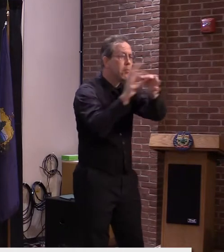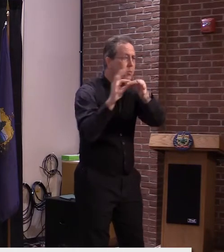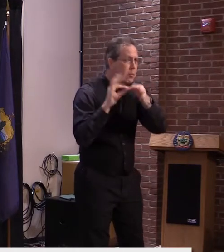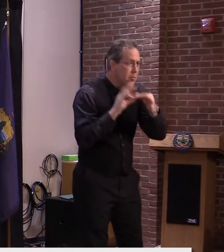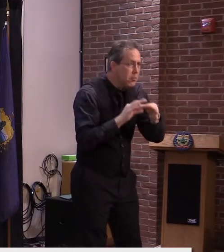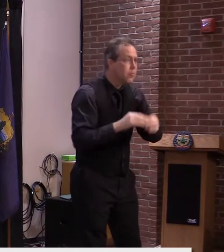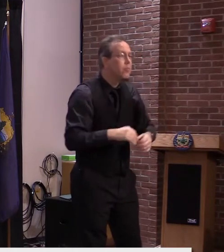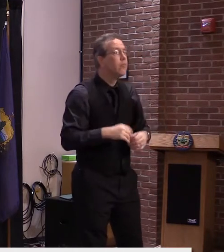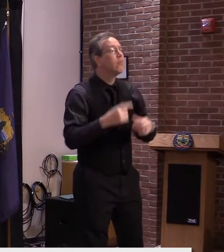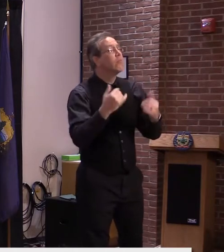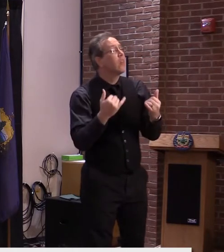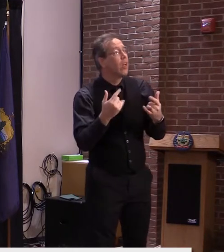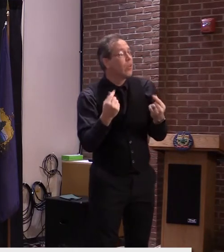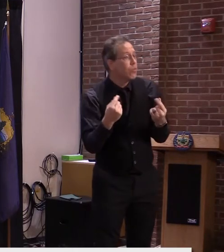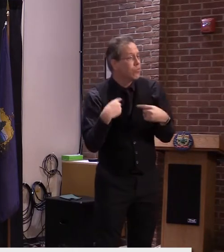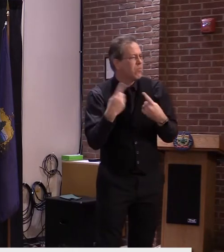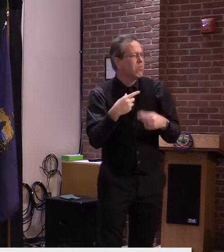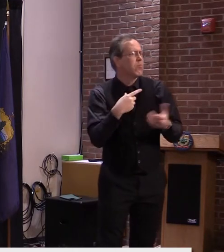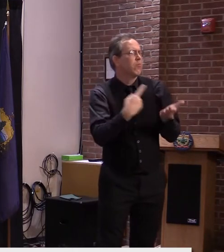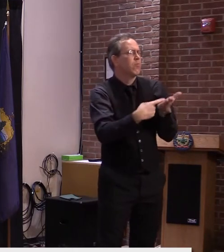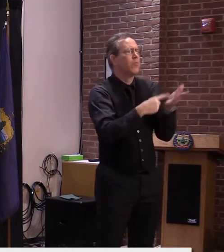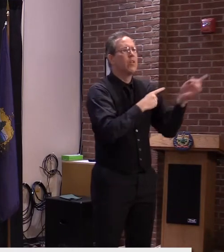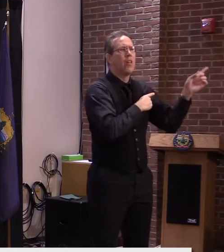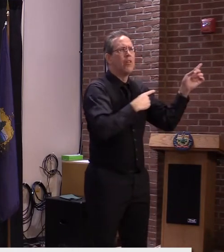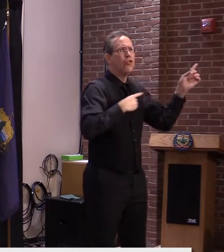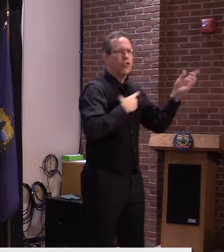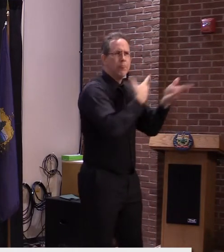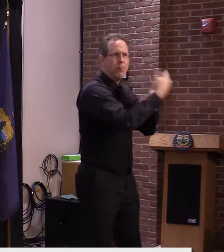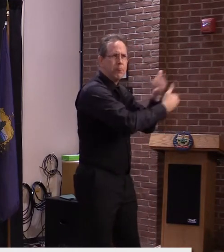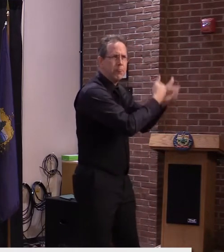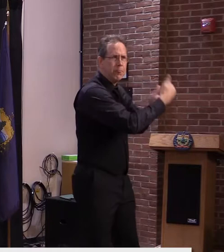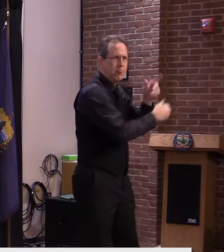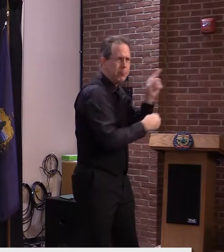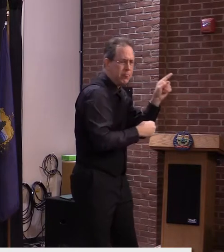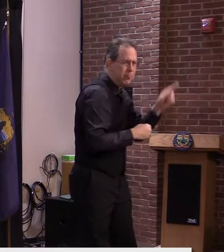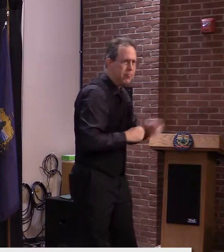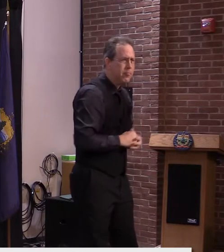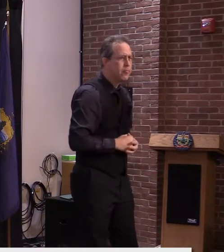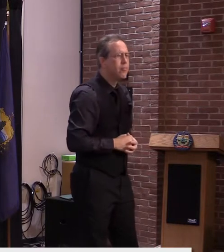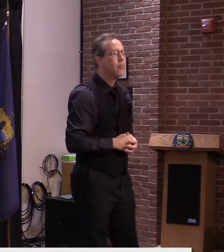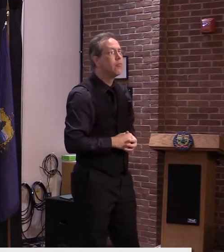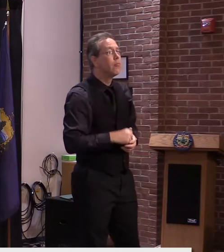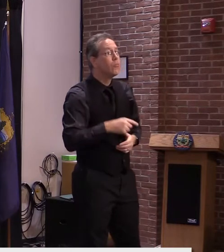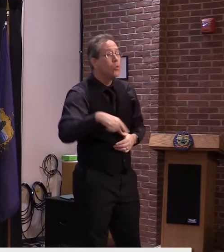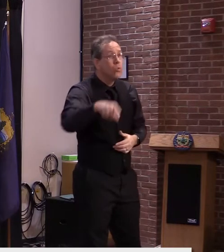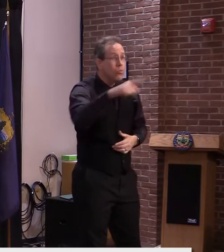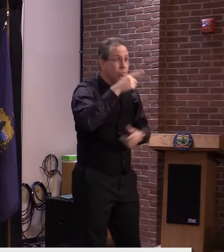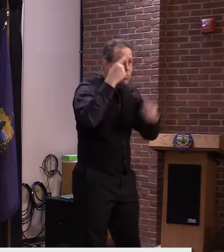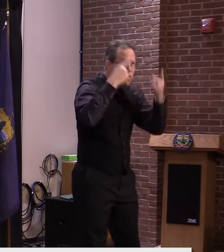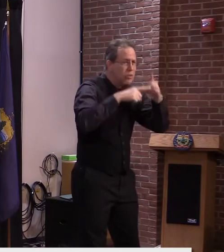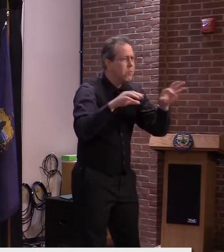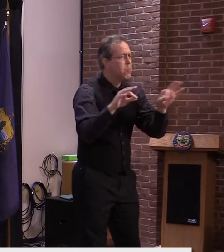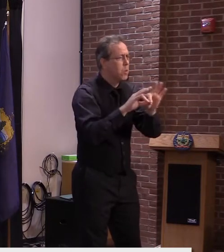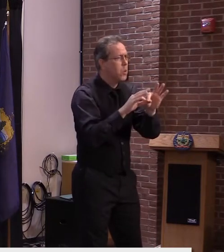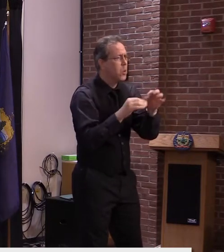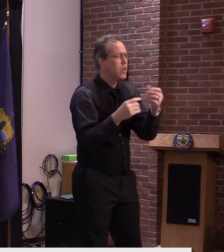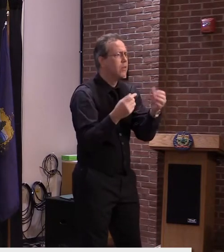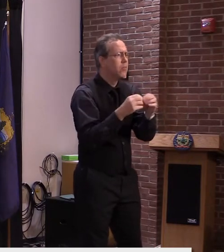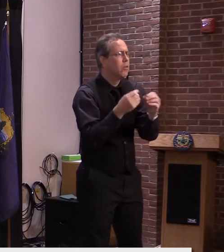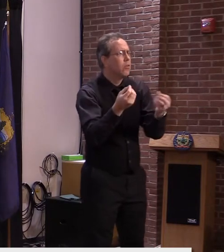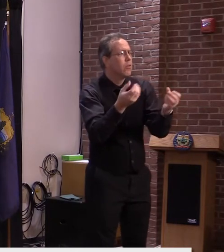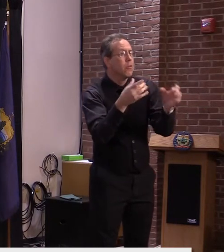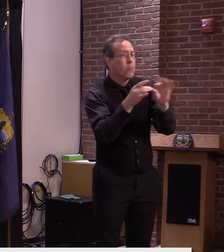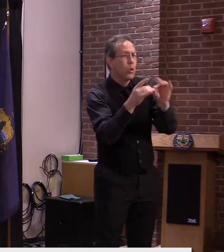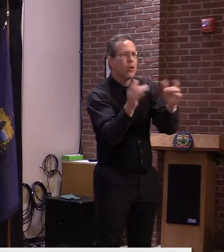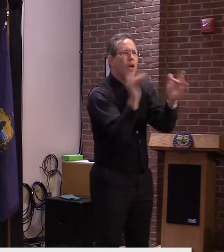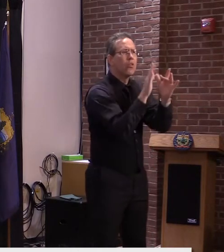of the legislature, and if you agree reliable cell service across the state is critical, I encourage you to reach out and ask them to